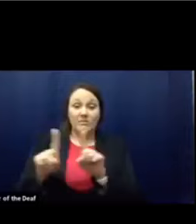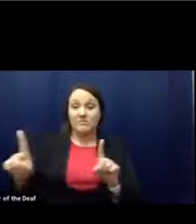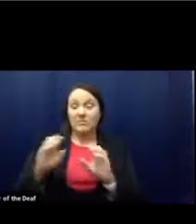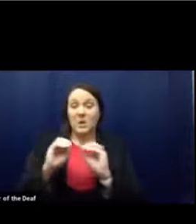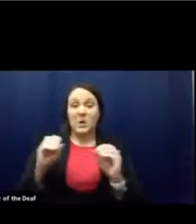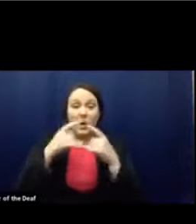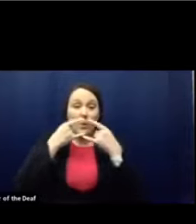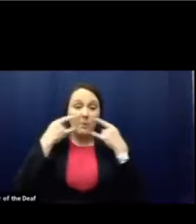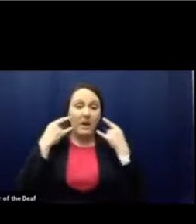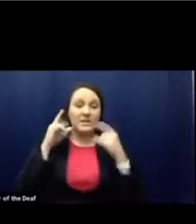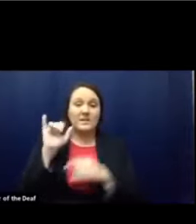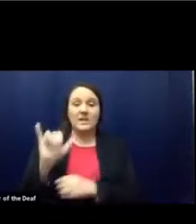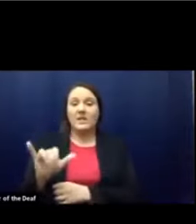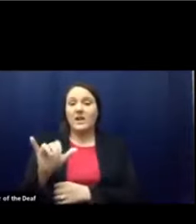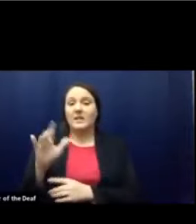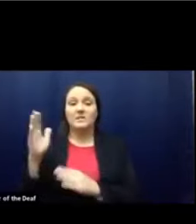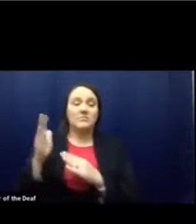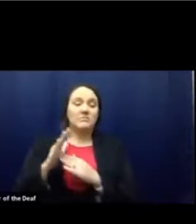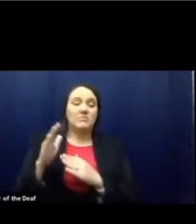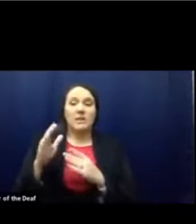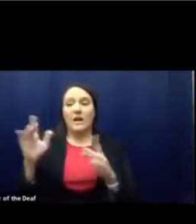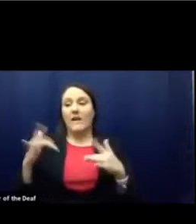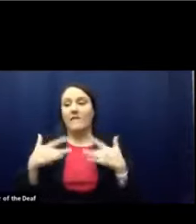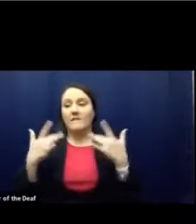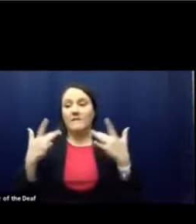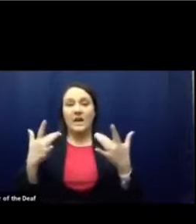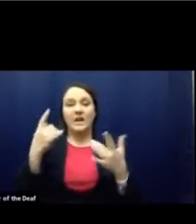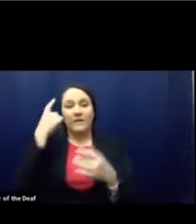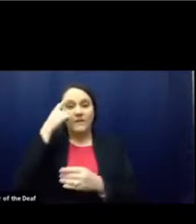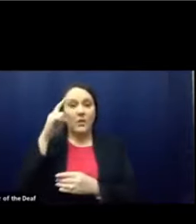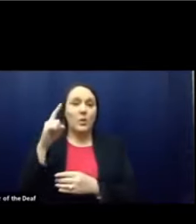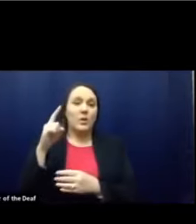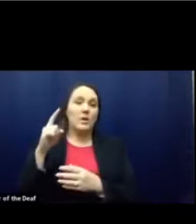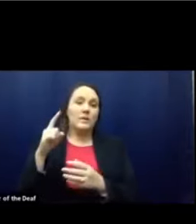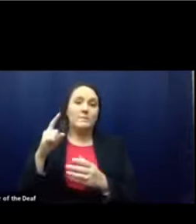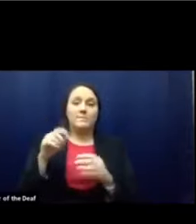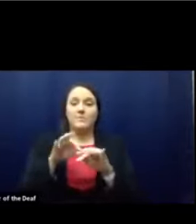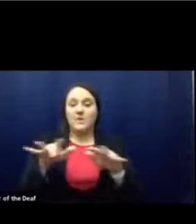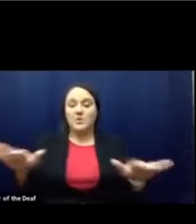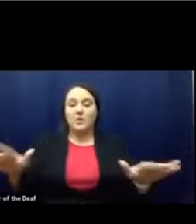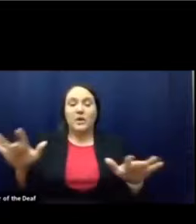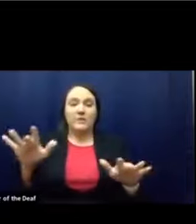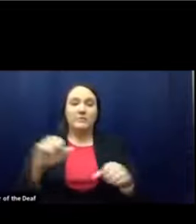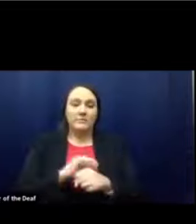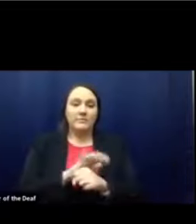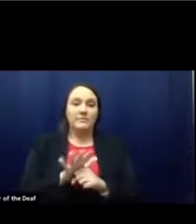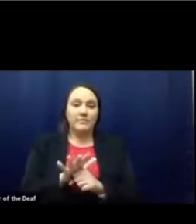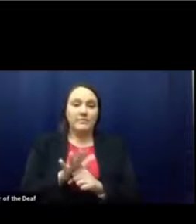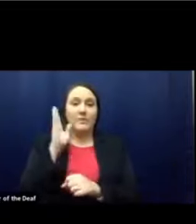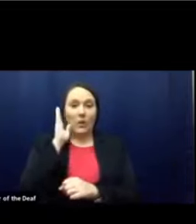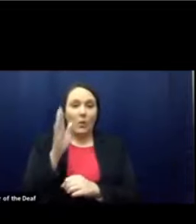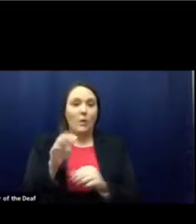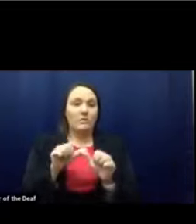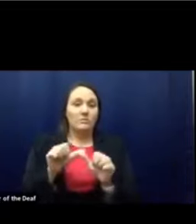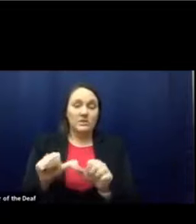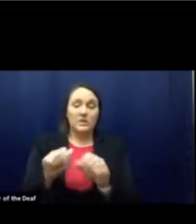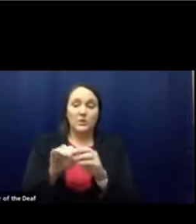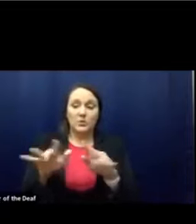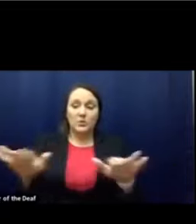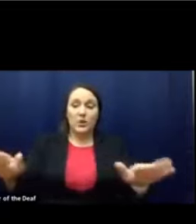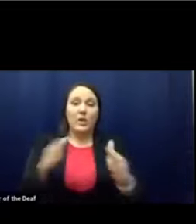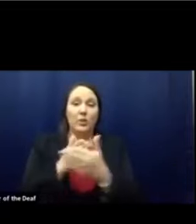really just prime events for us to have a spread of this disease that will continue to spread throughout the